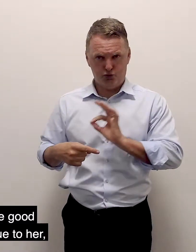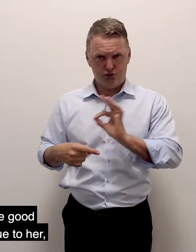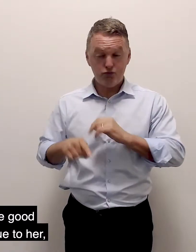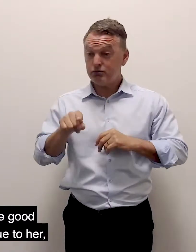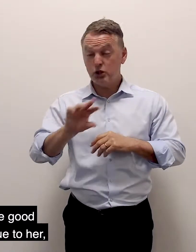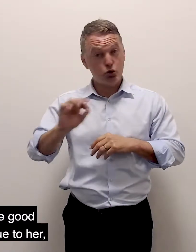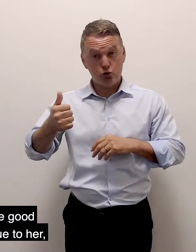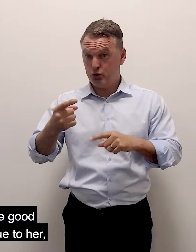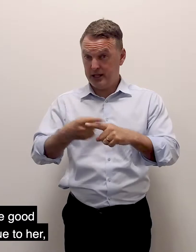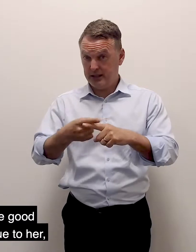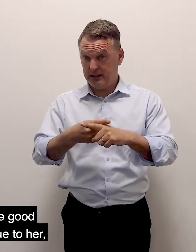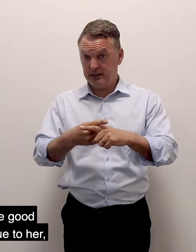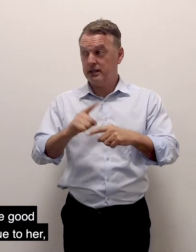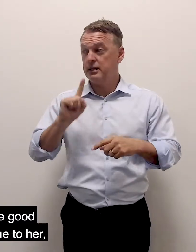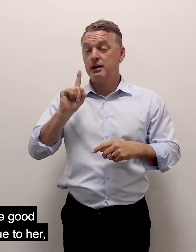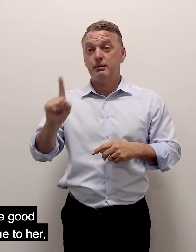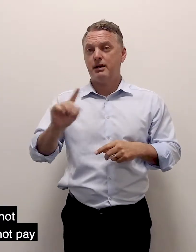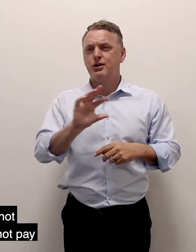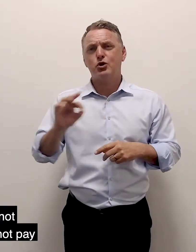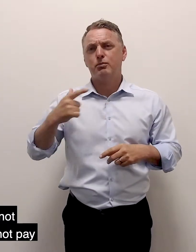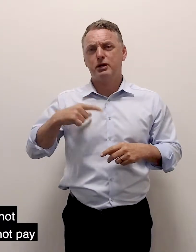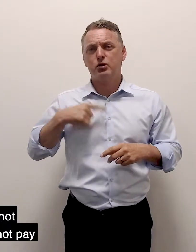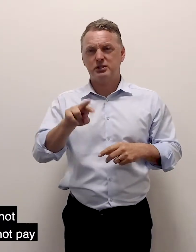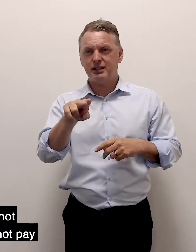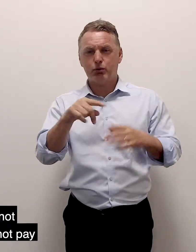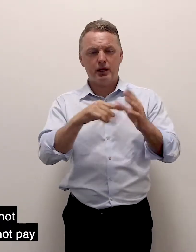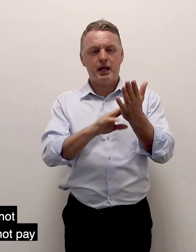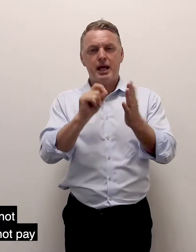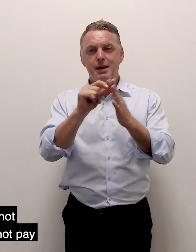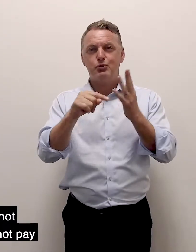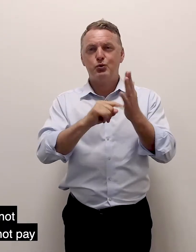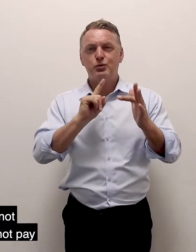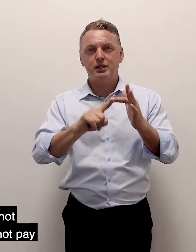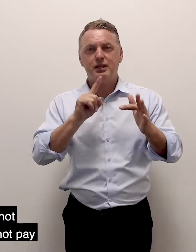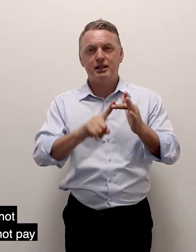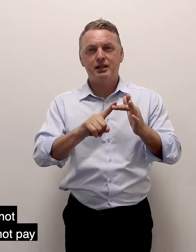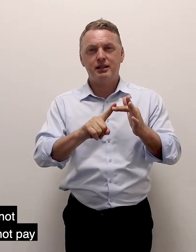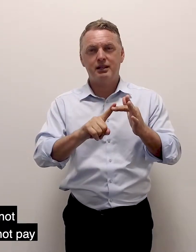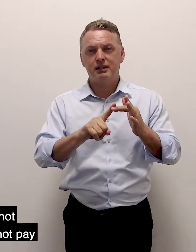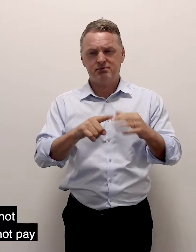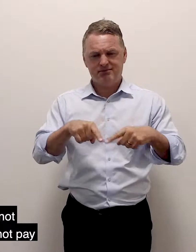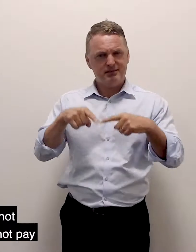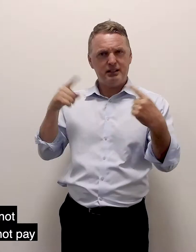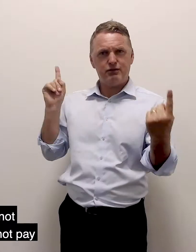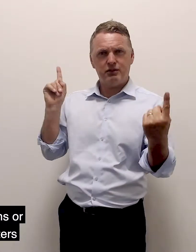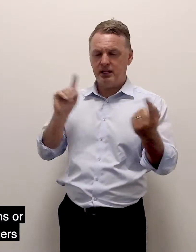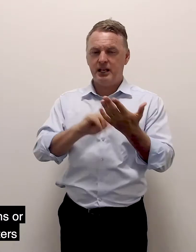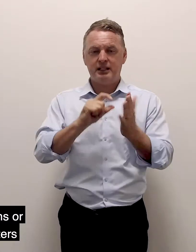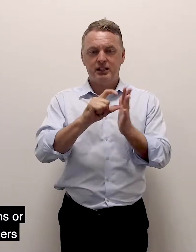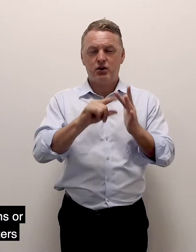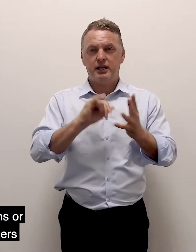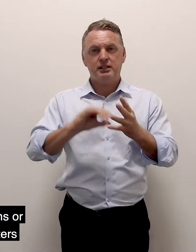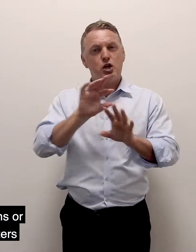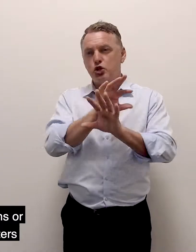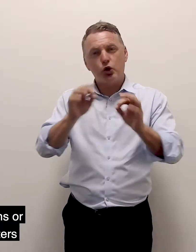good English, but it's not due to, her disability is not that. So they would not pay for